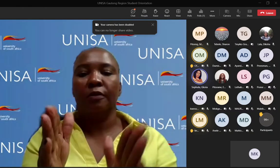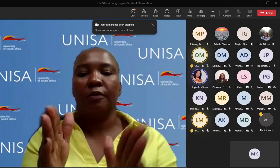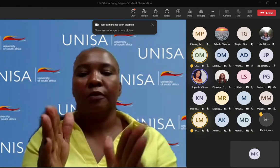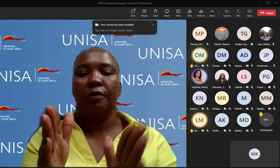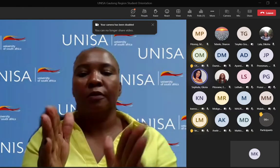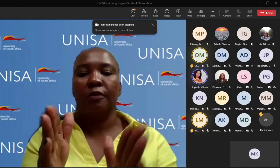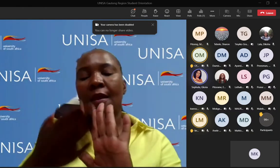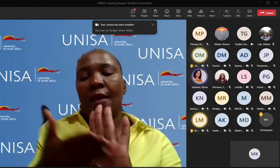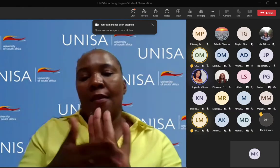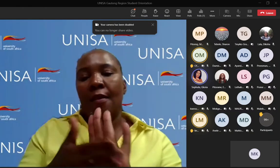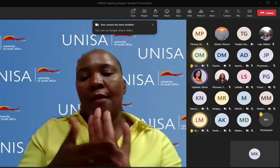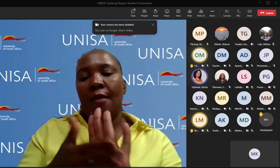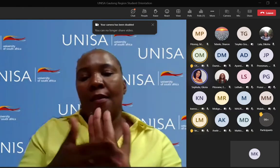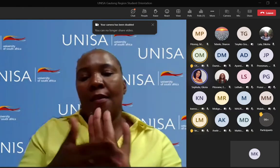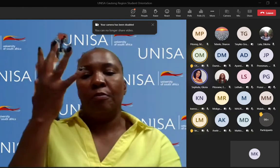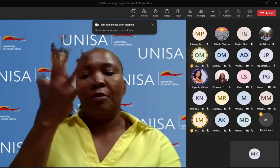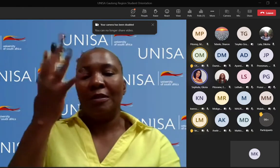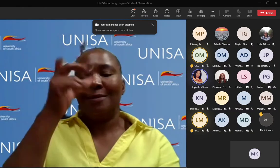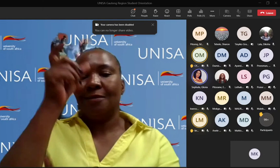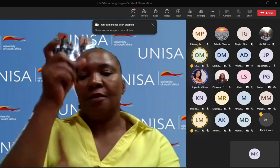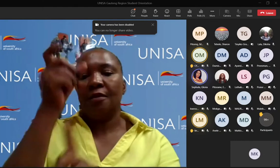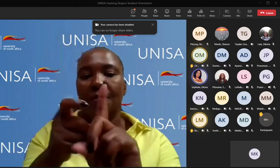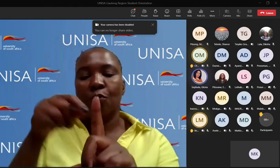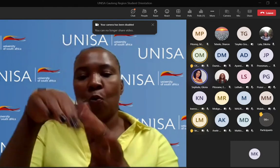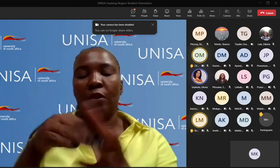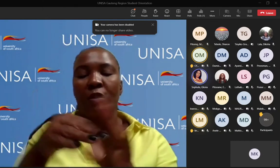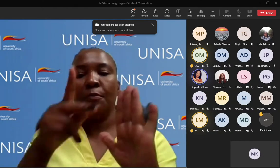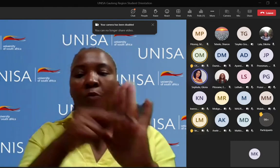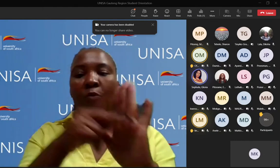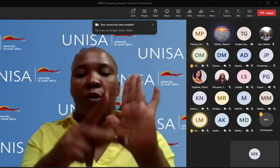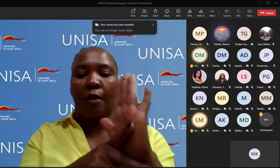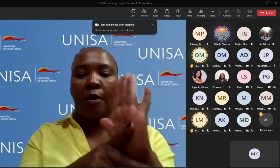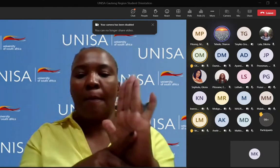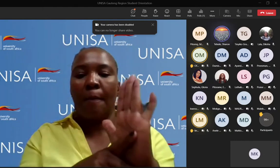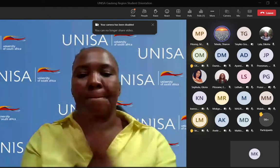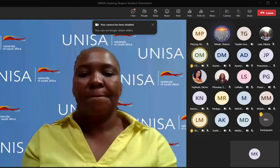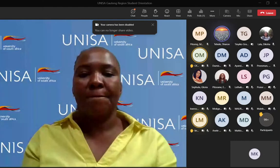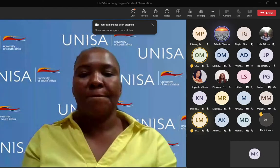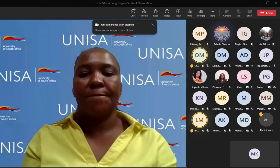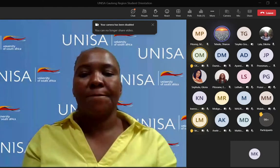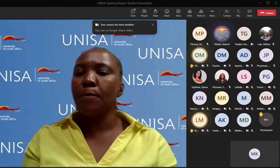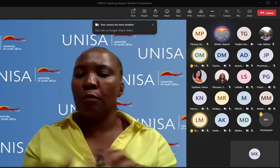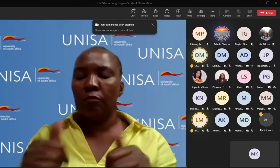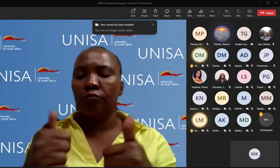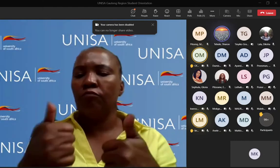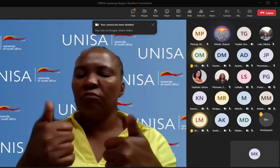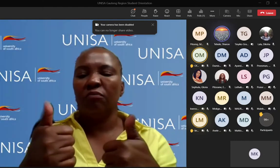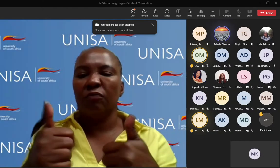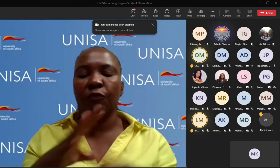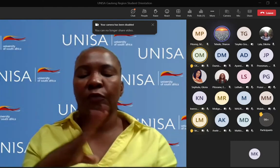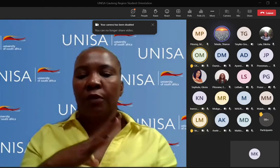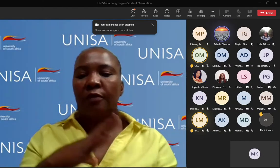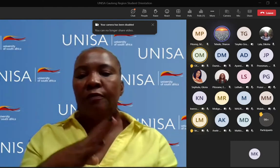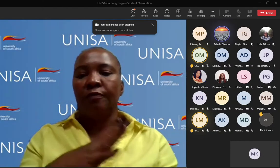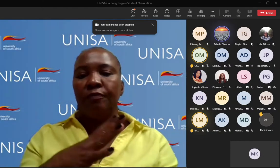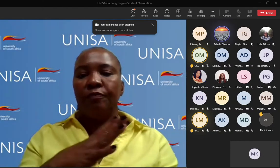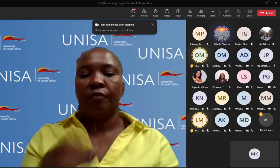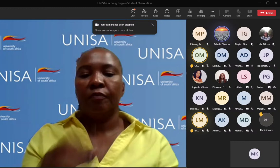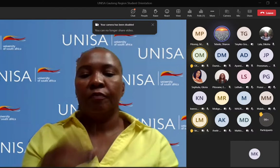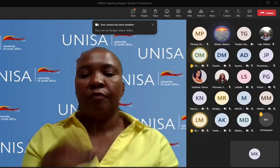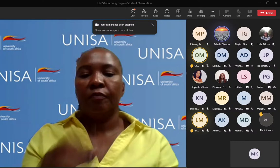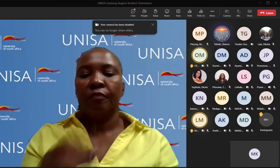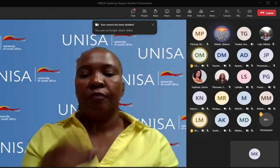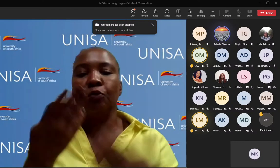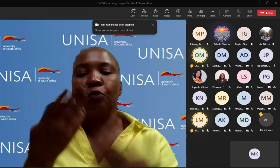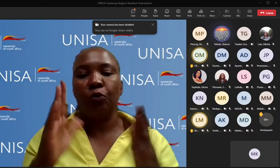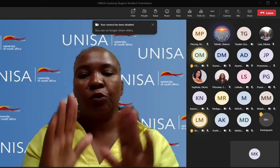all our presenters on the program um that's great that's great let's do that students please please let's